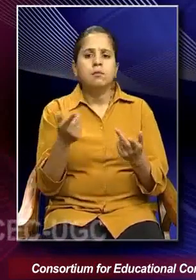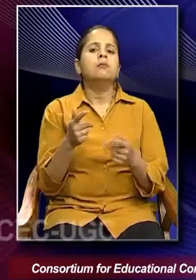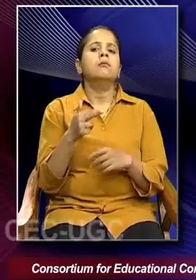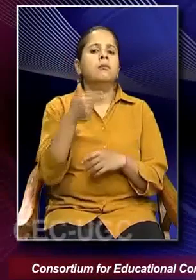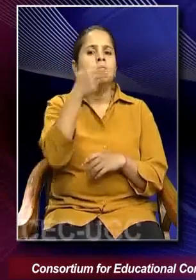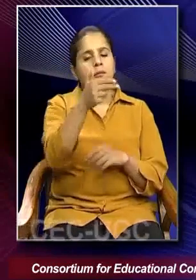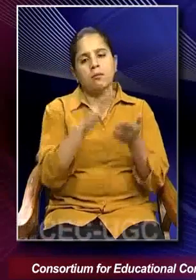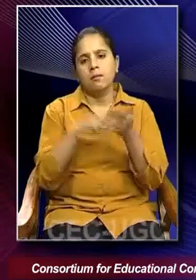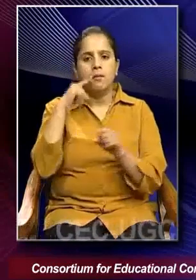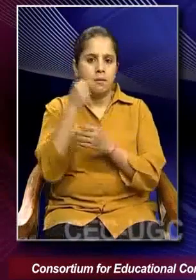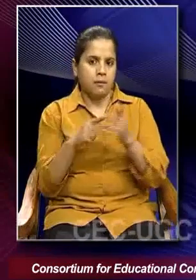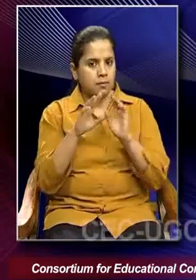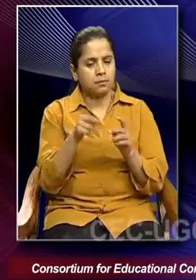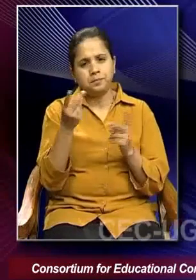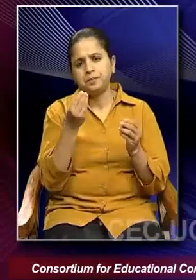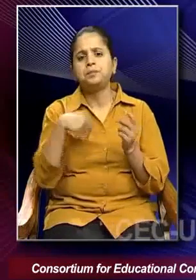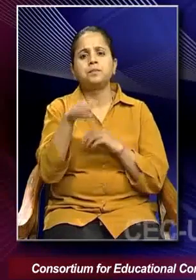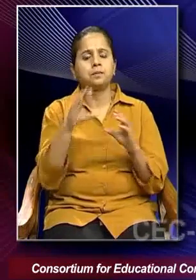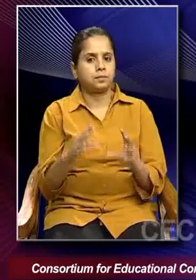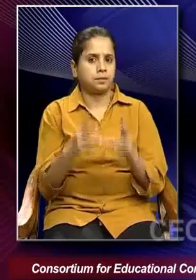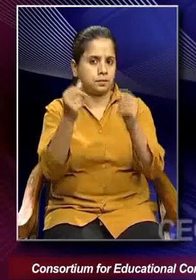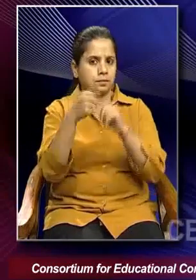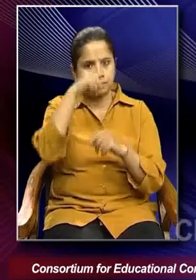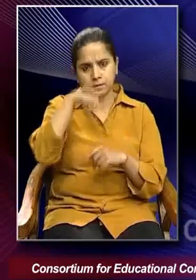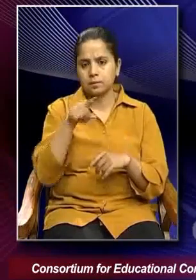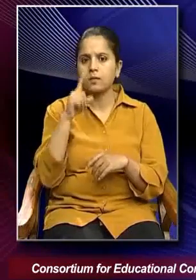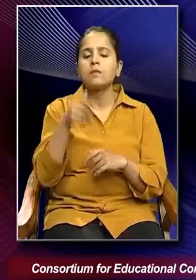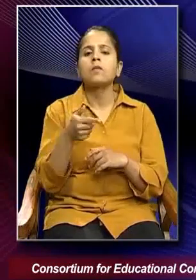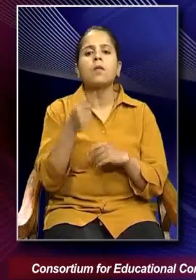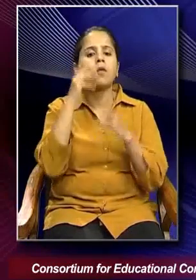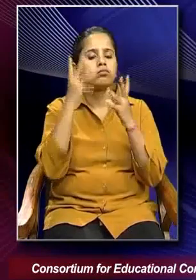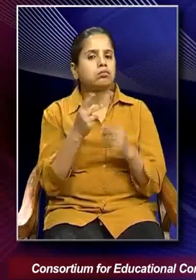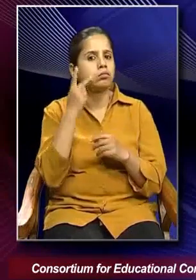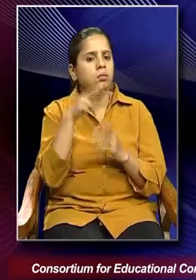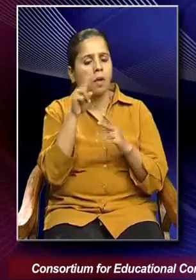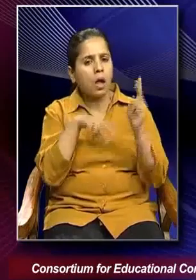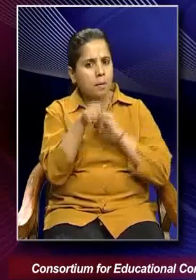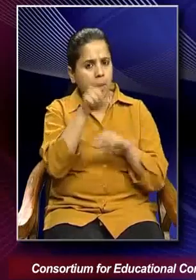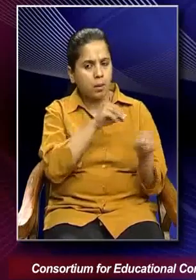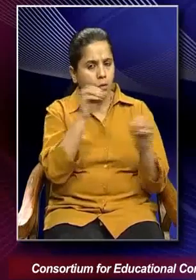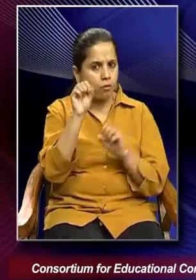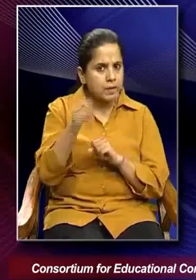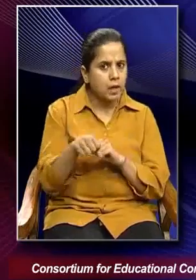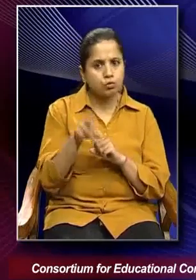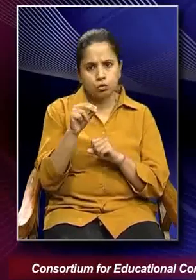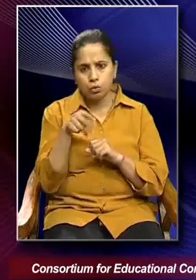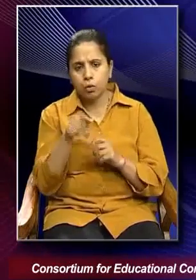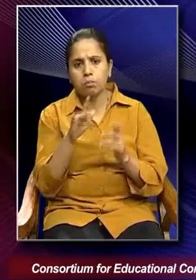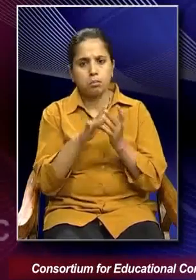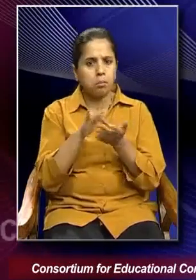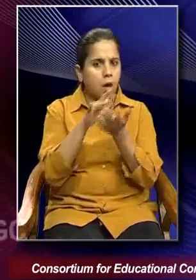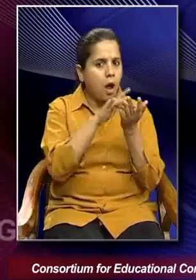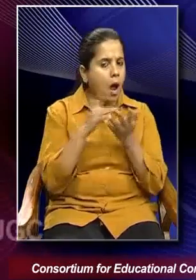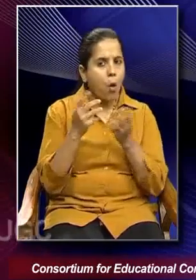be a migrant. So in this way, the Census of India tries to measure the magnitude of migration and streams of